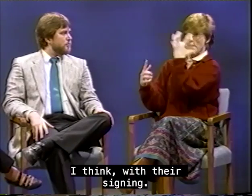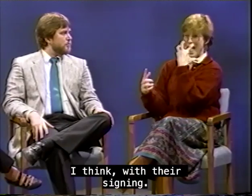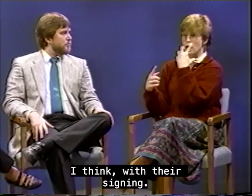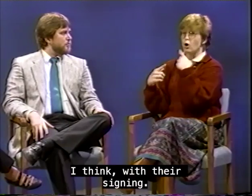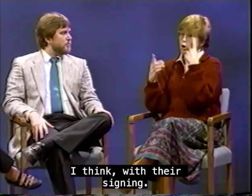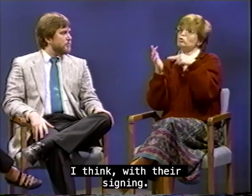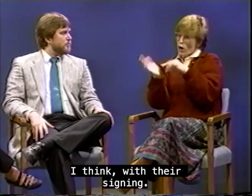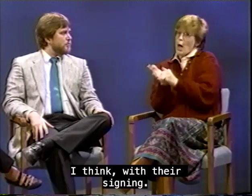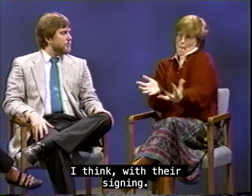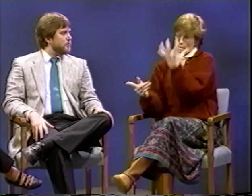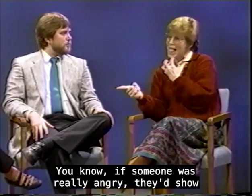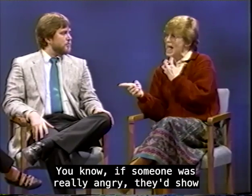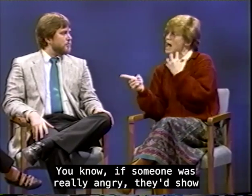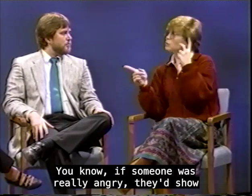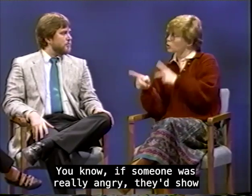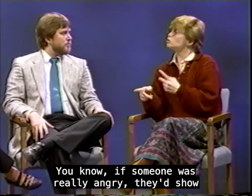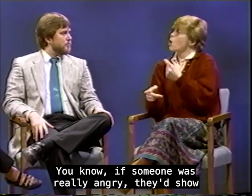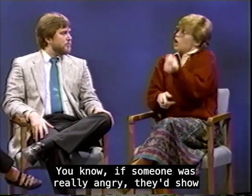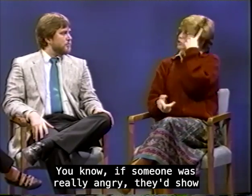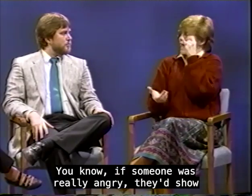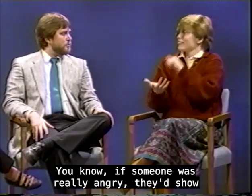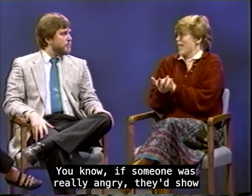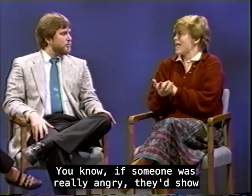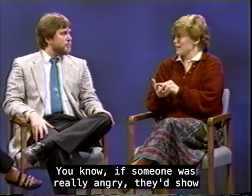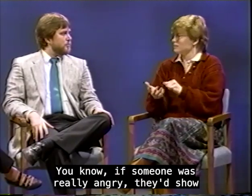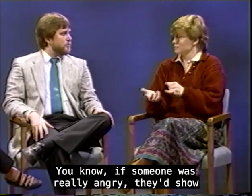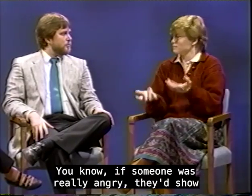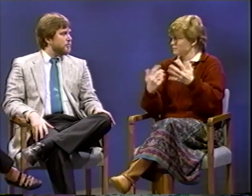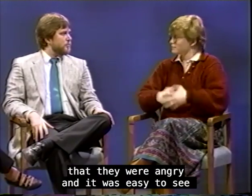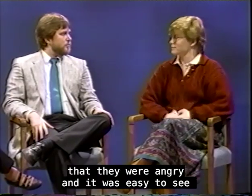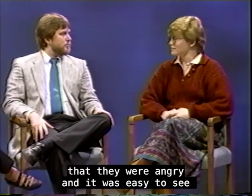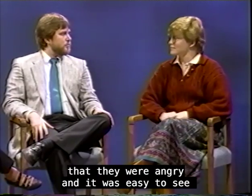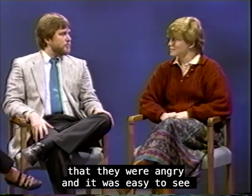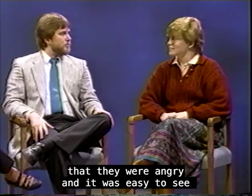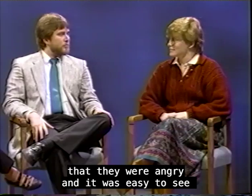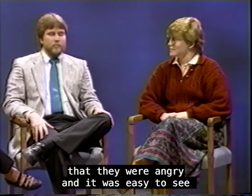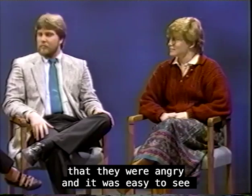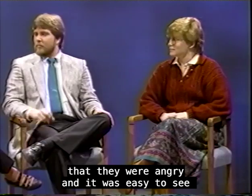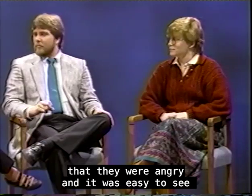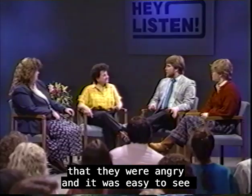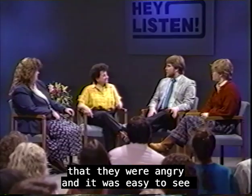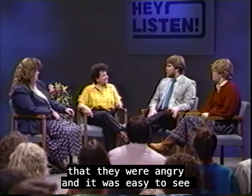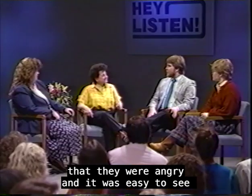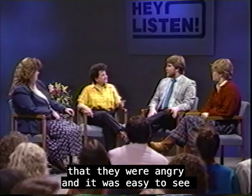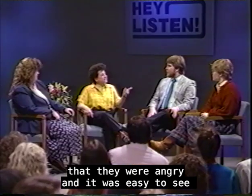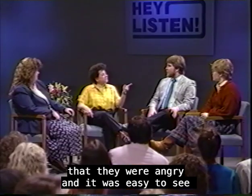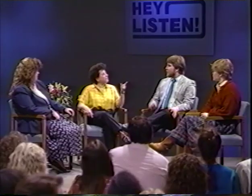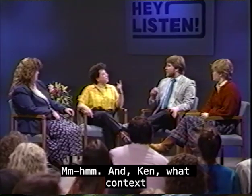their signing. You know, if someone was really angry, they'd show that they were angry, and it was easy to see that.